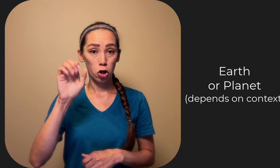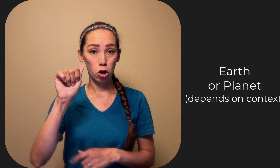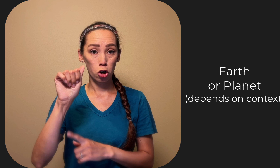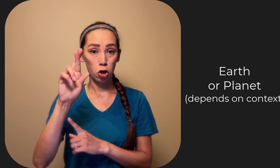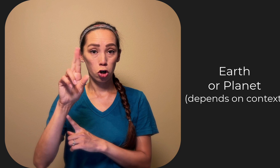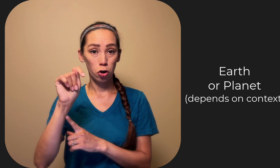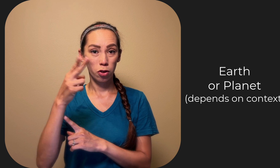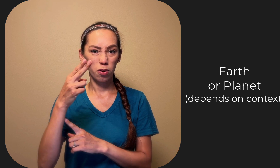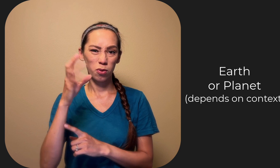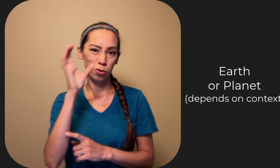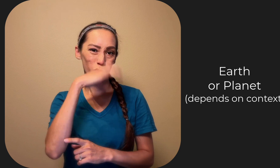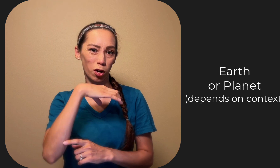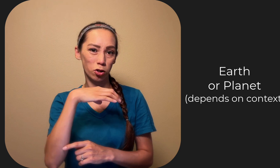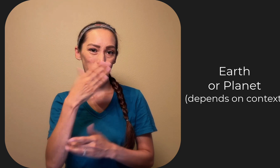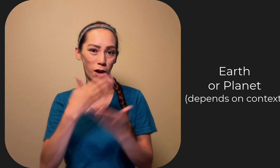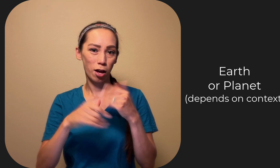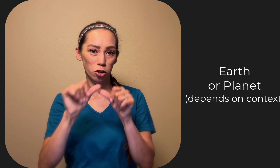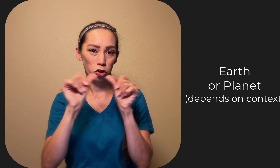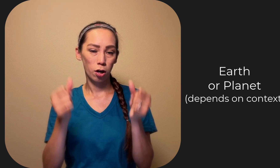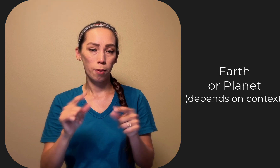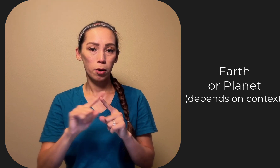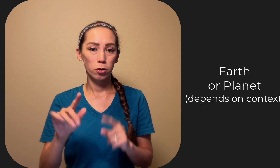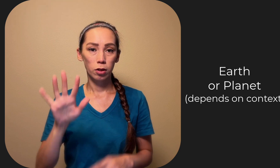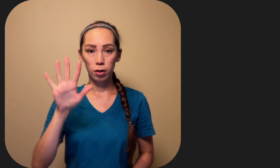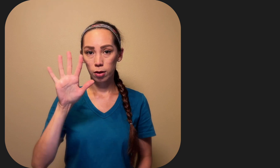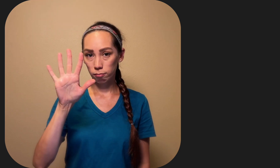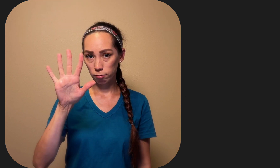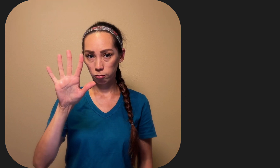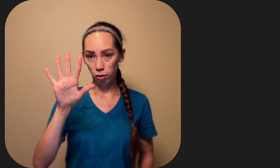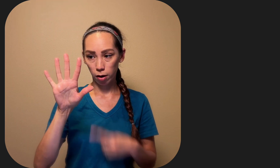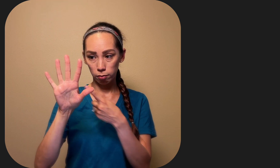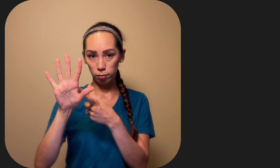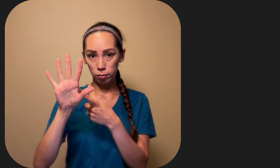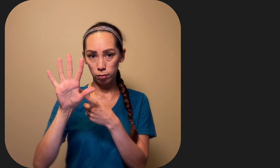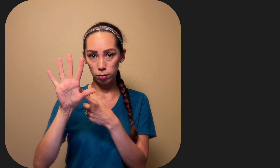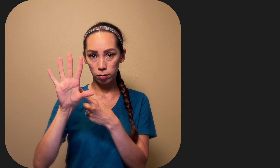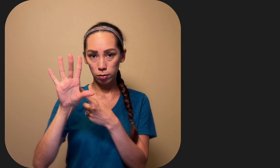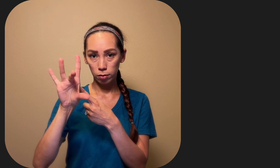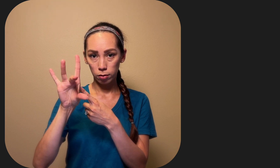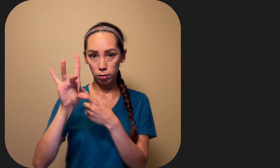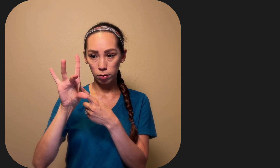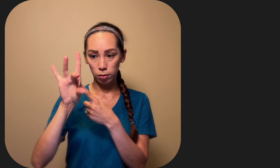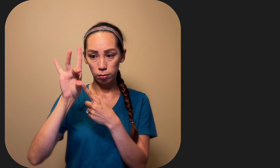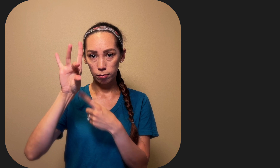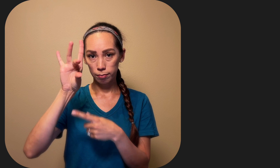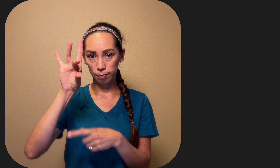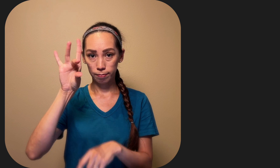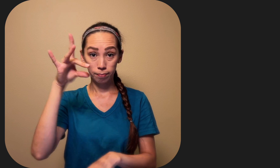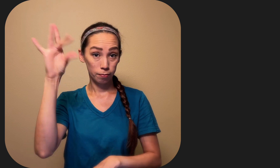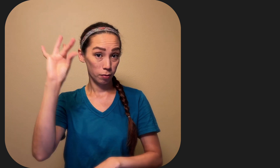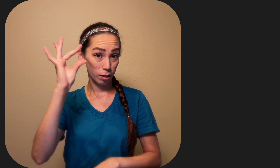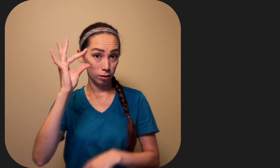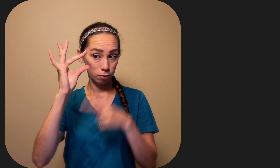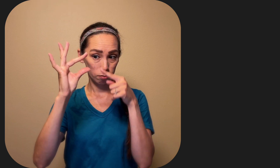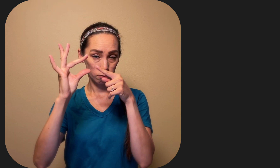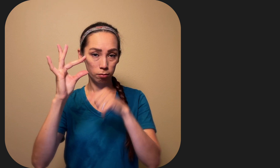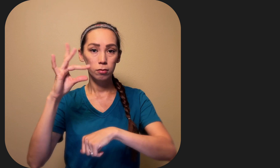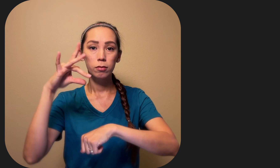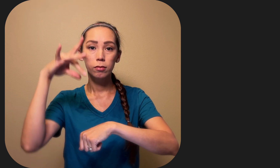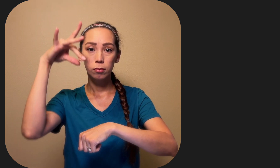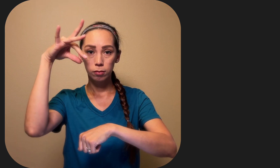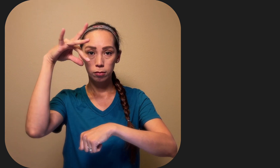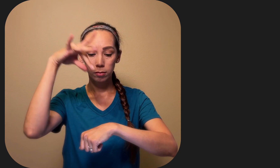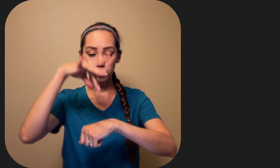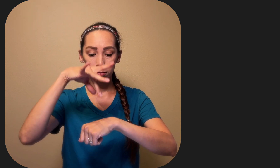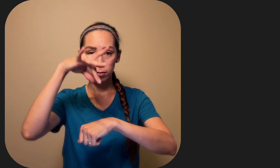Next word is earth. This is a very strange hand shape, but you would just take this hand shape, your 5, you push your middle finger down